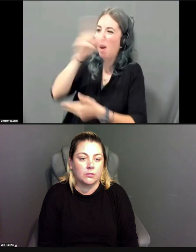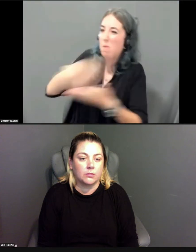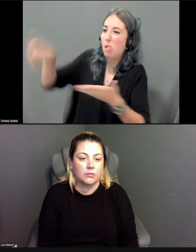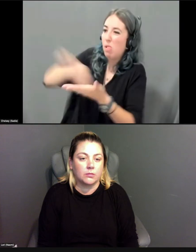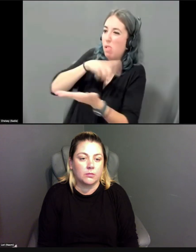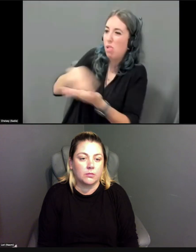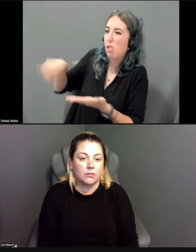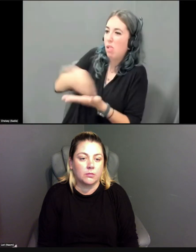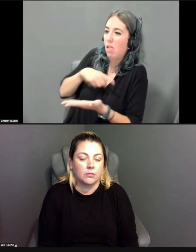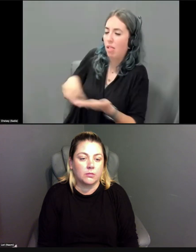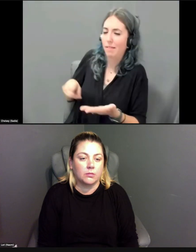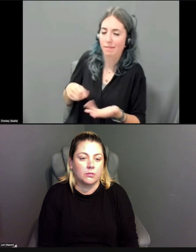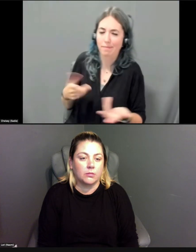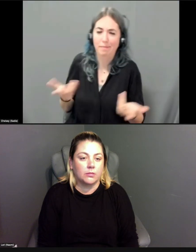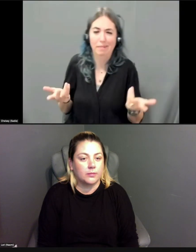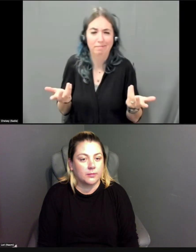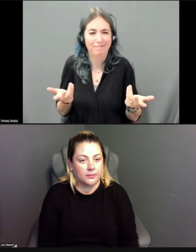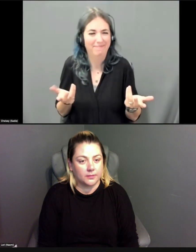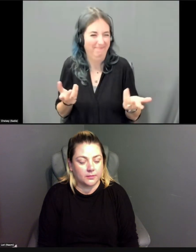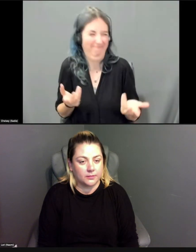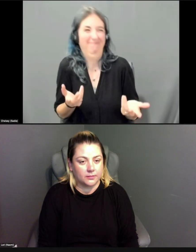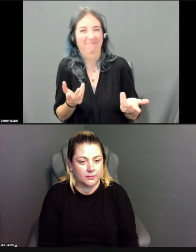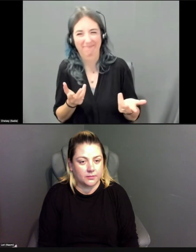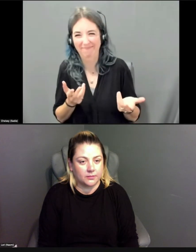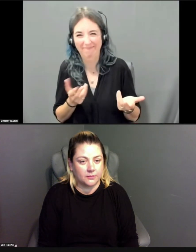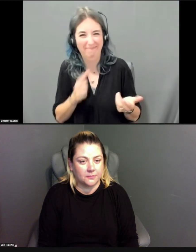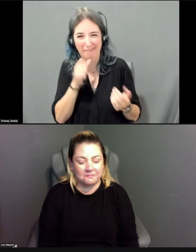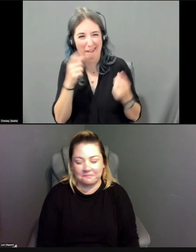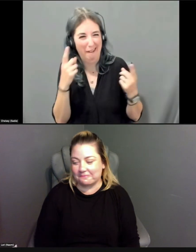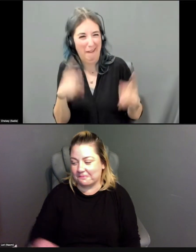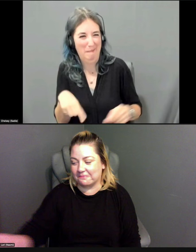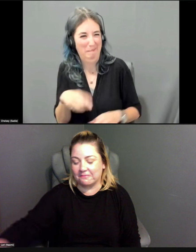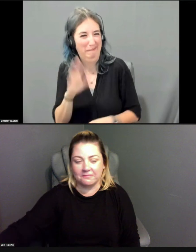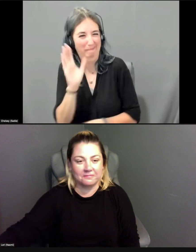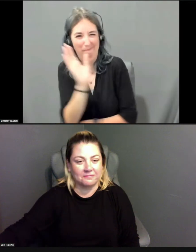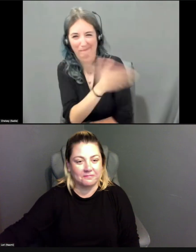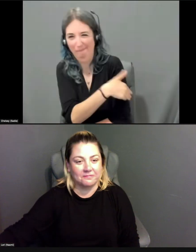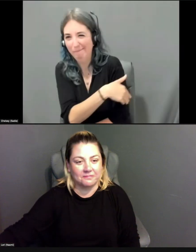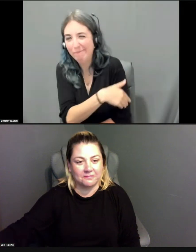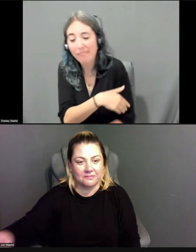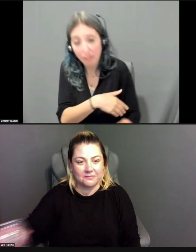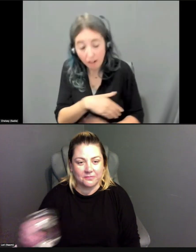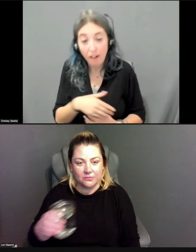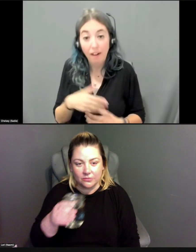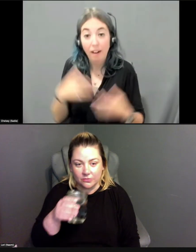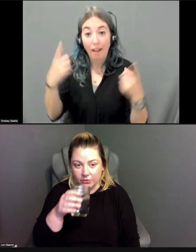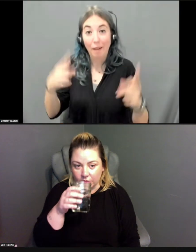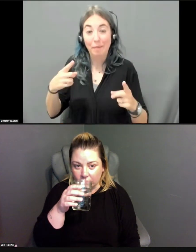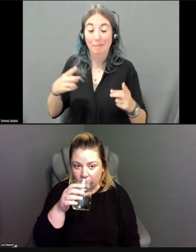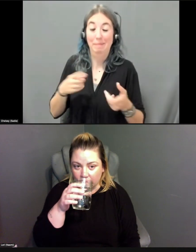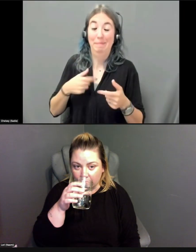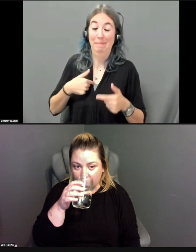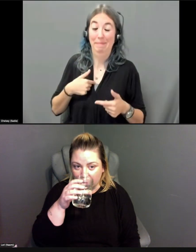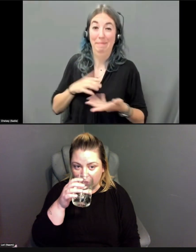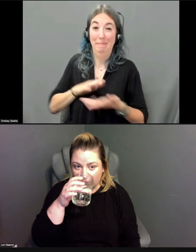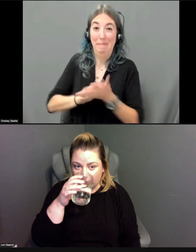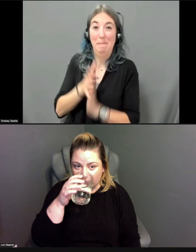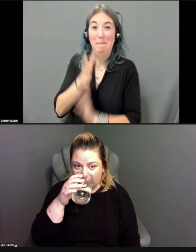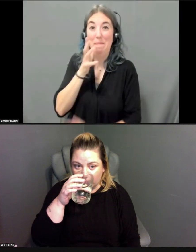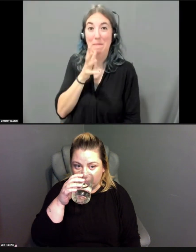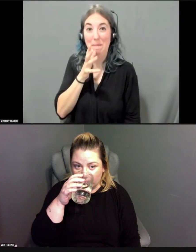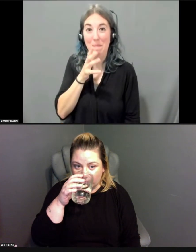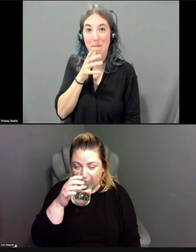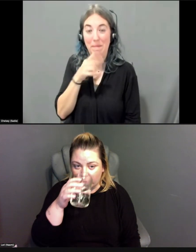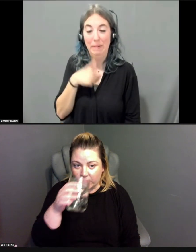I was like, that's so stupid. Like, what are they talking about? Until I became a parent and then realized, oh, this is a very real thing that